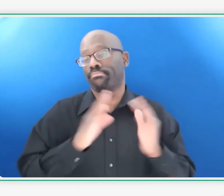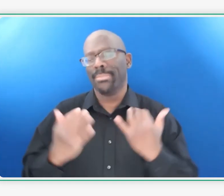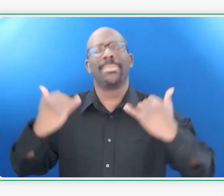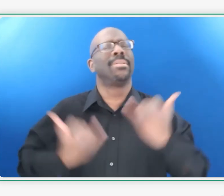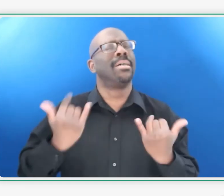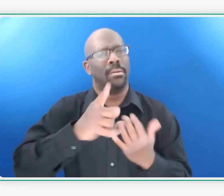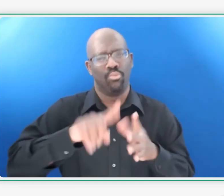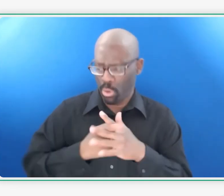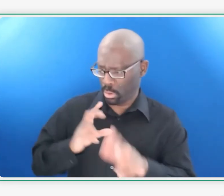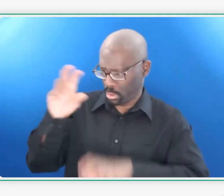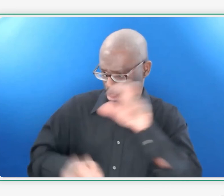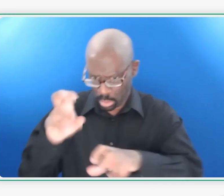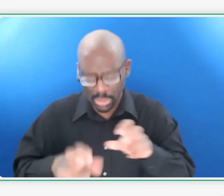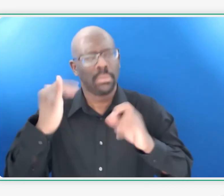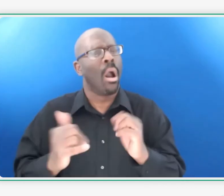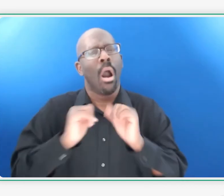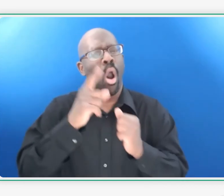endless for starting your own business.